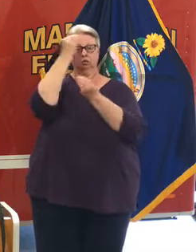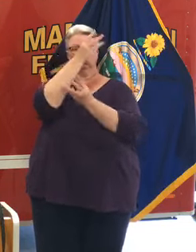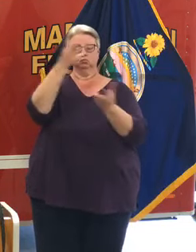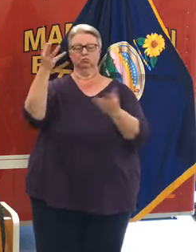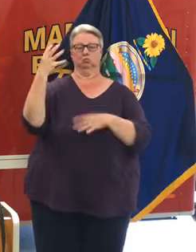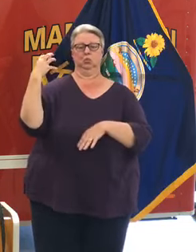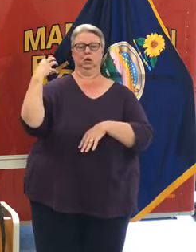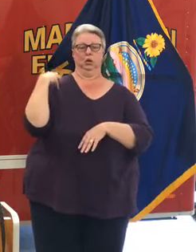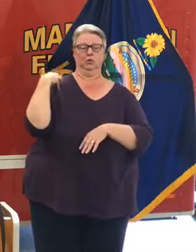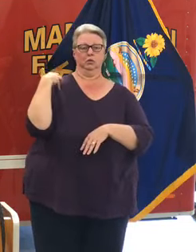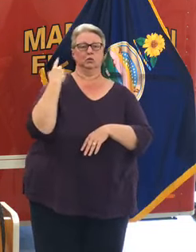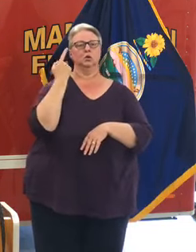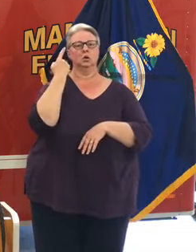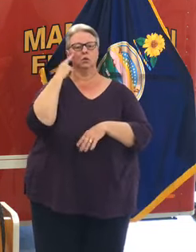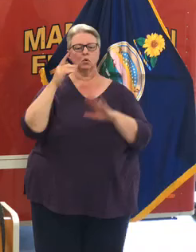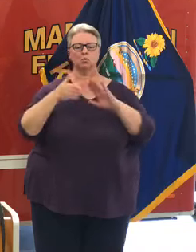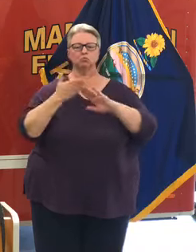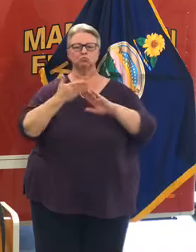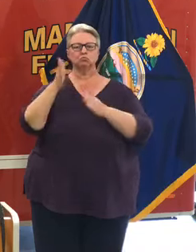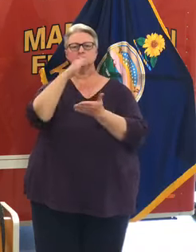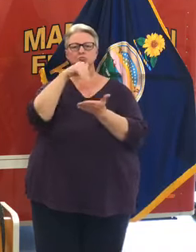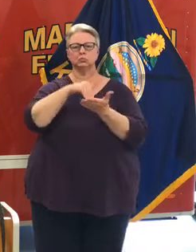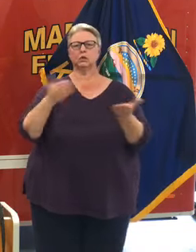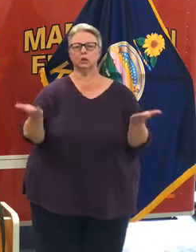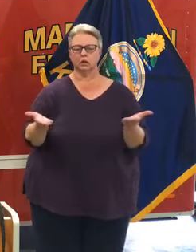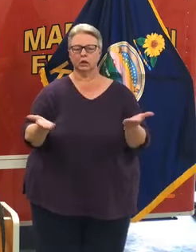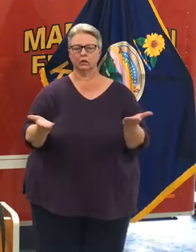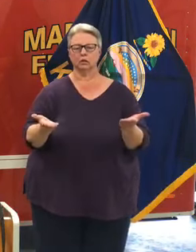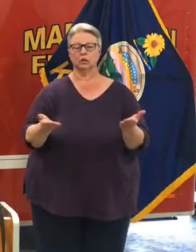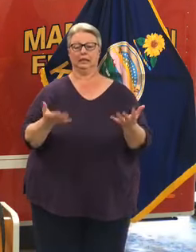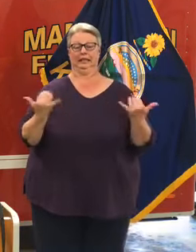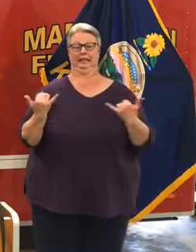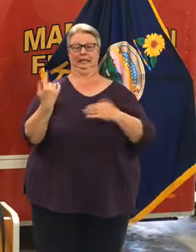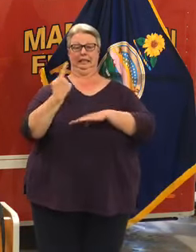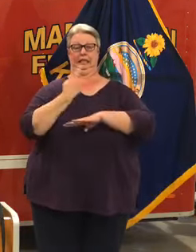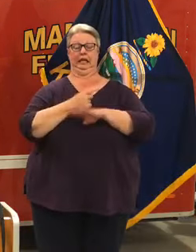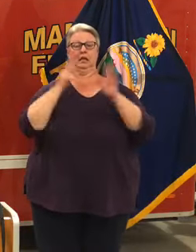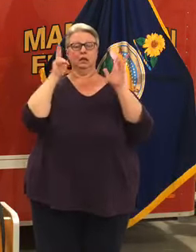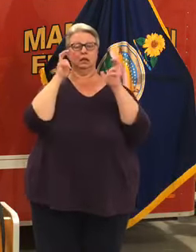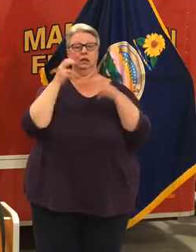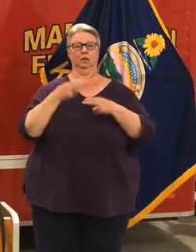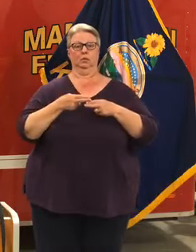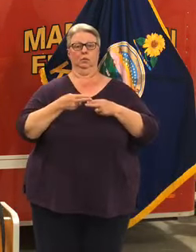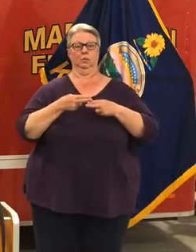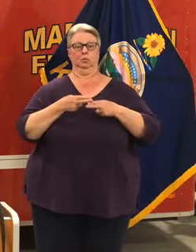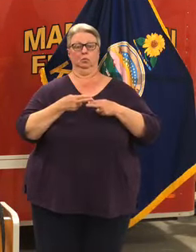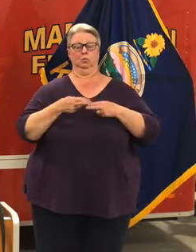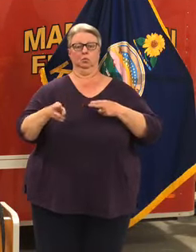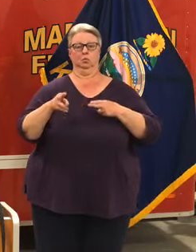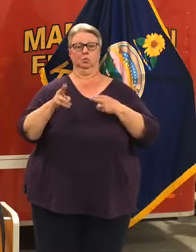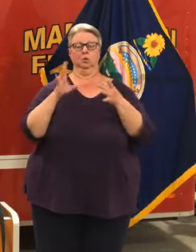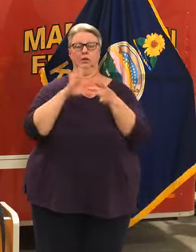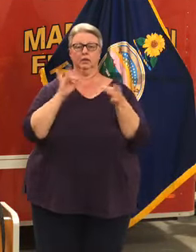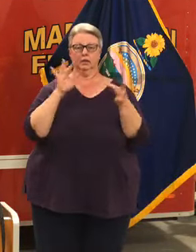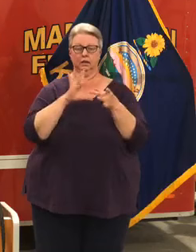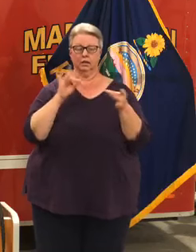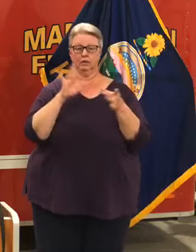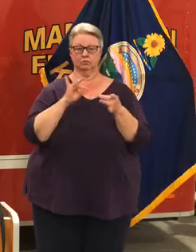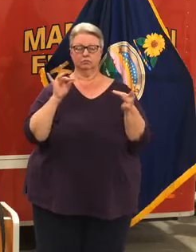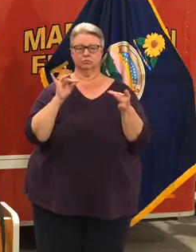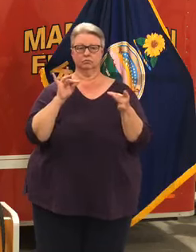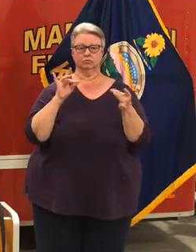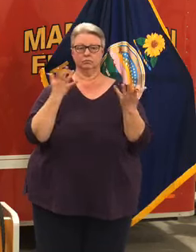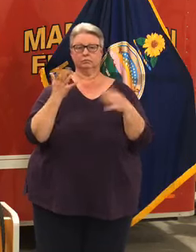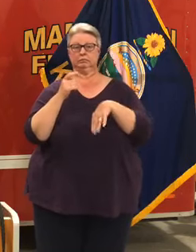County Emergency Operations Center. Today we'll hear a brief statement from local Health Officer Julie Gibbs, and then we'll have some time